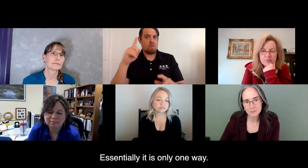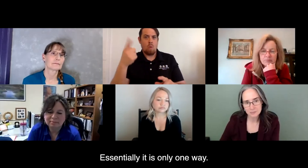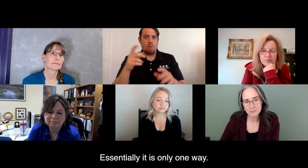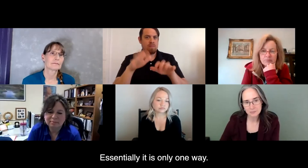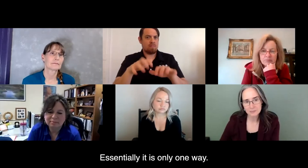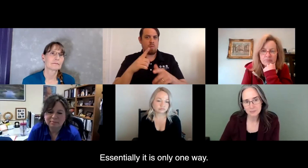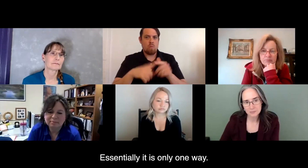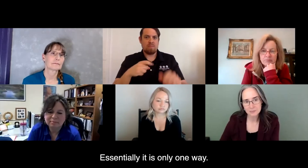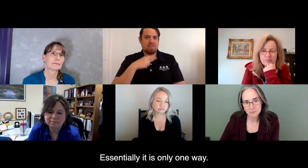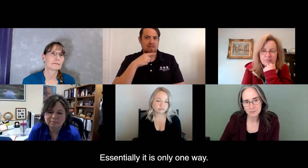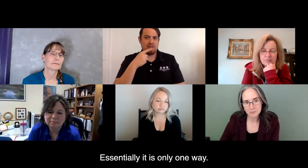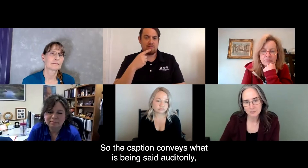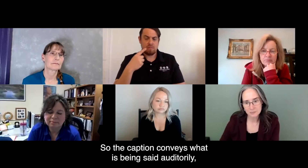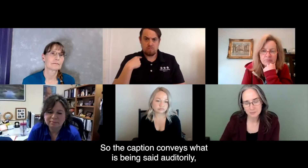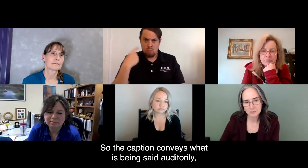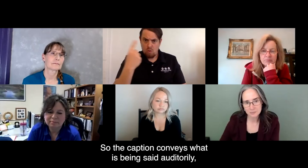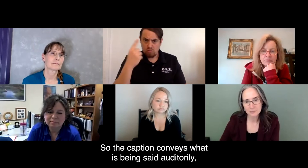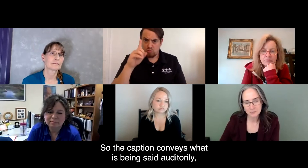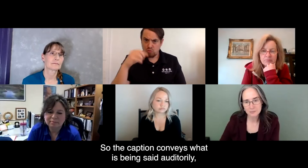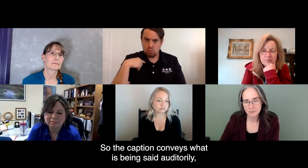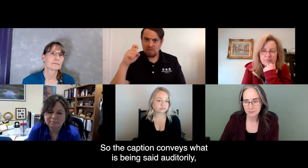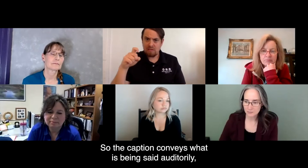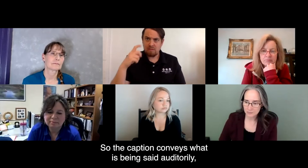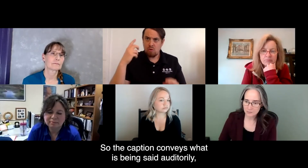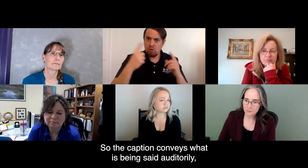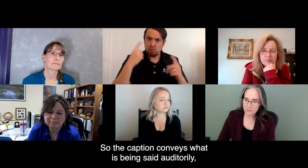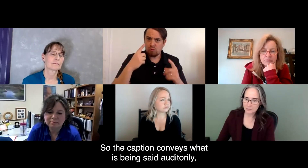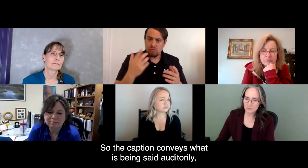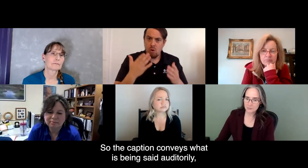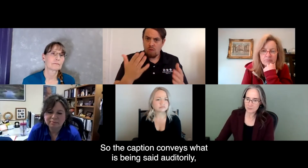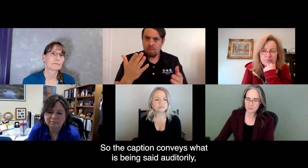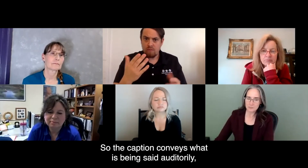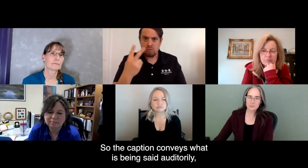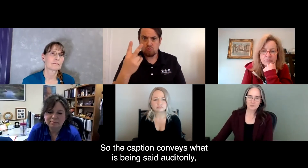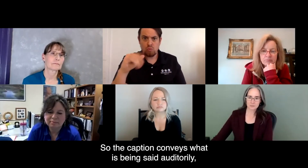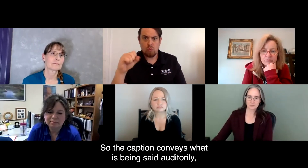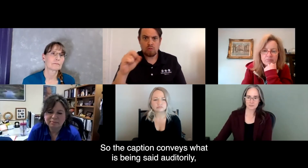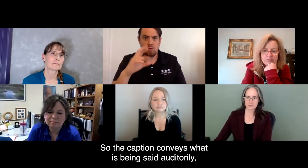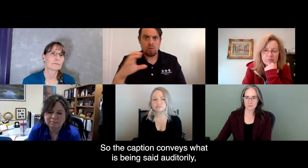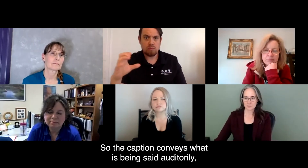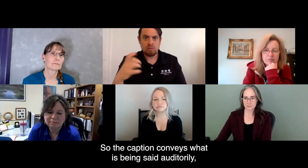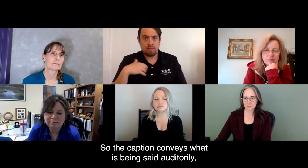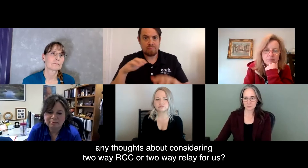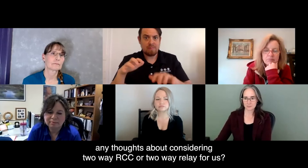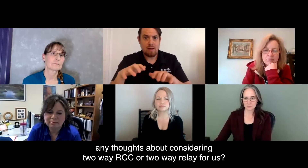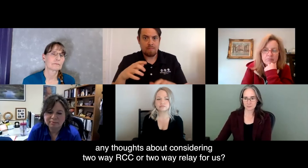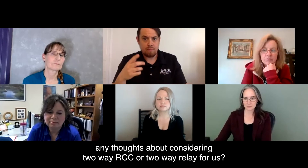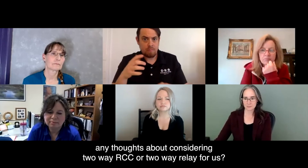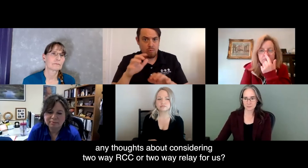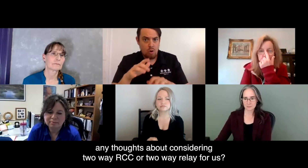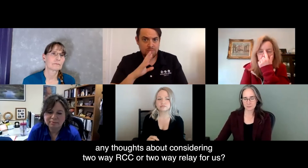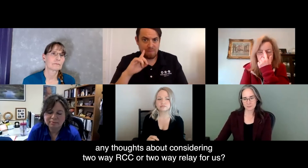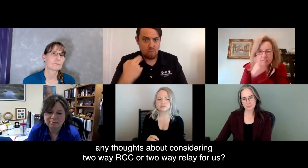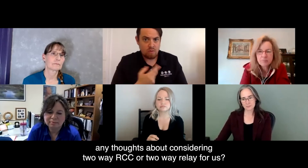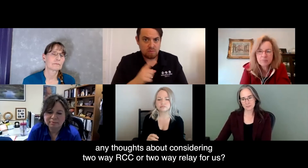is only one way. So the caption conveys what is being said auditorily. Any thoughts